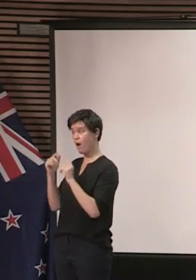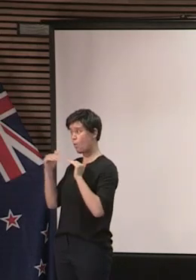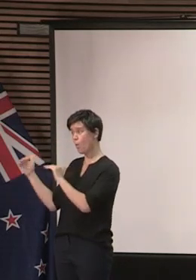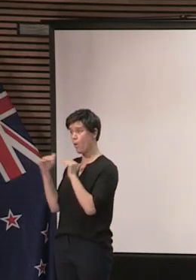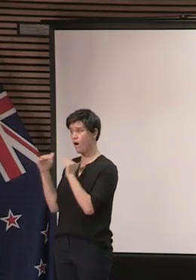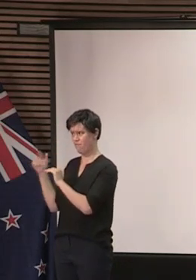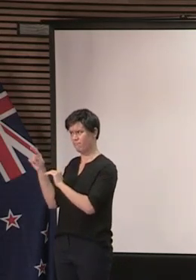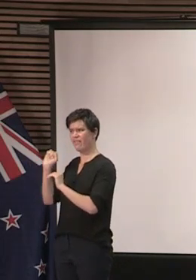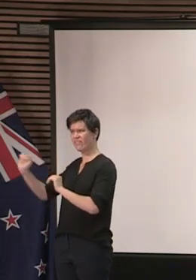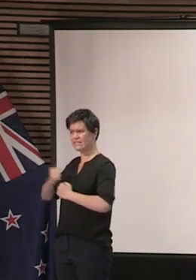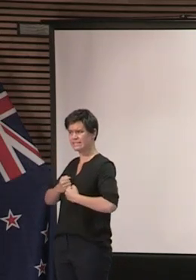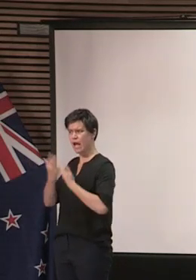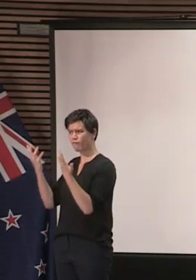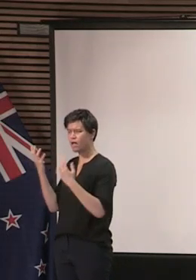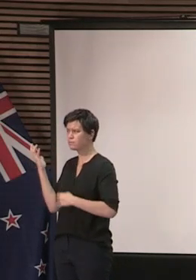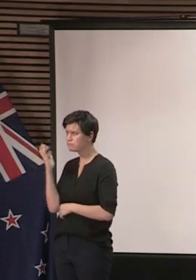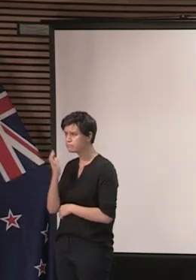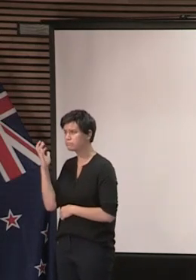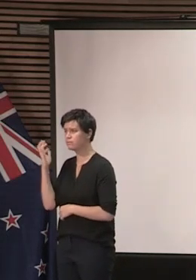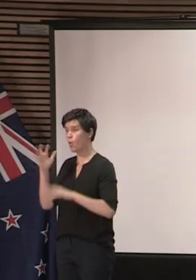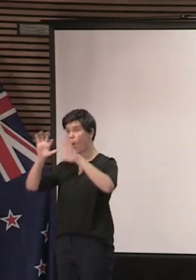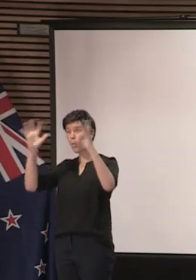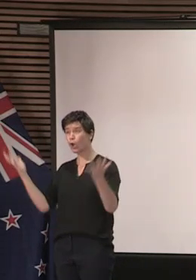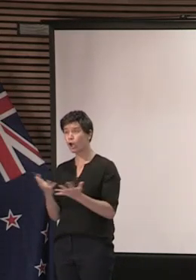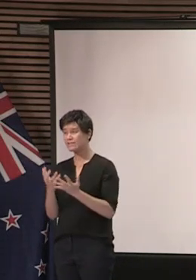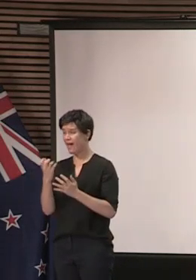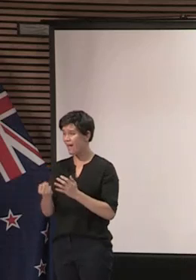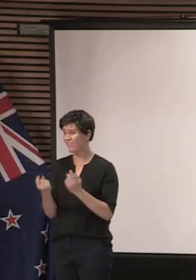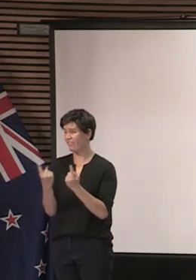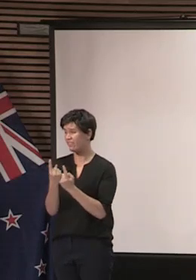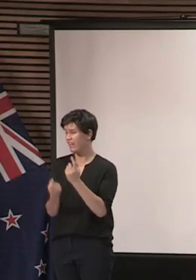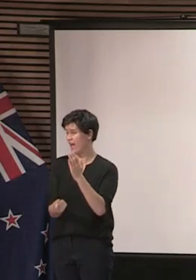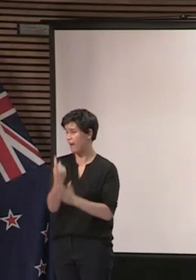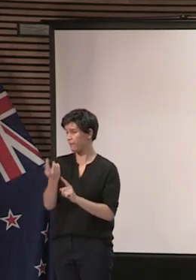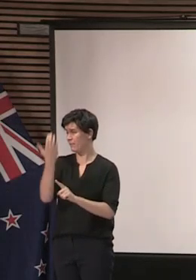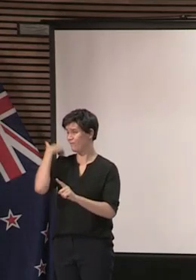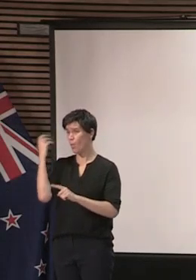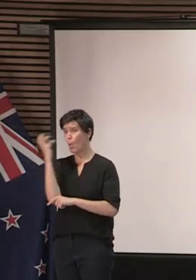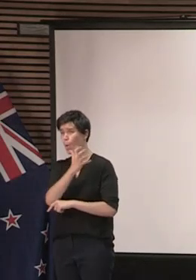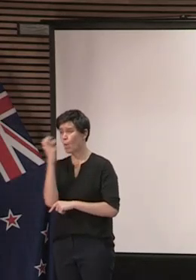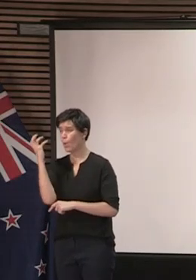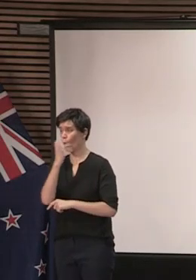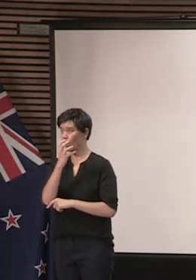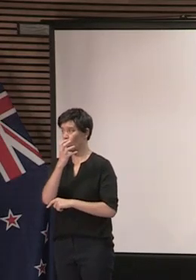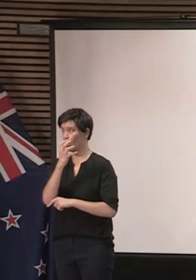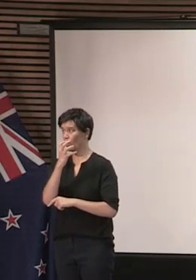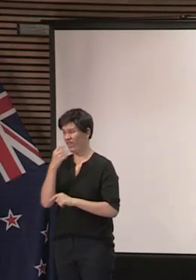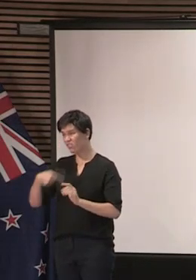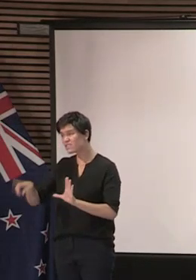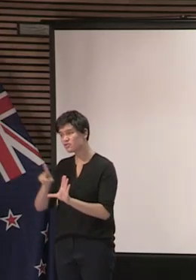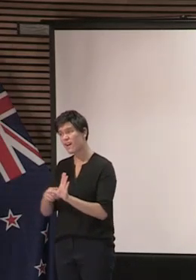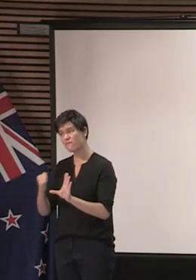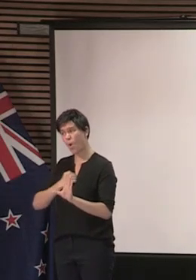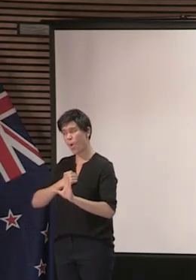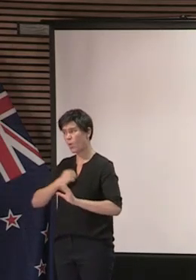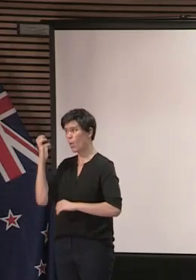when the international community has faced challenges that are frankly unprecedented. Our challenge is a different one, but I think